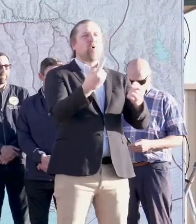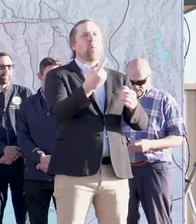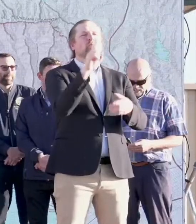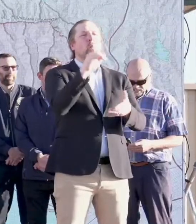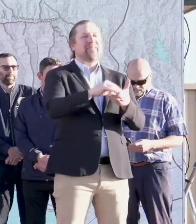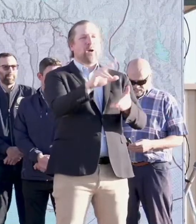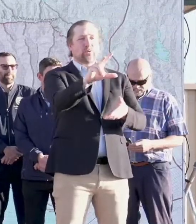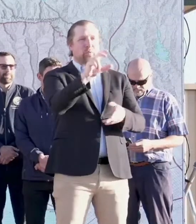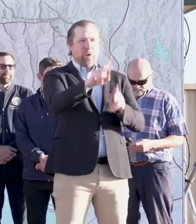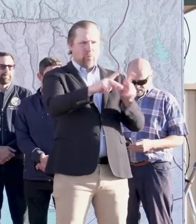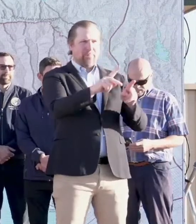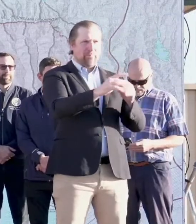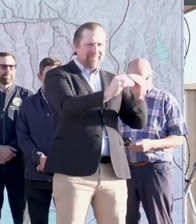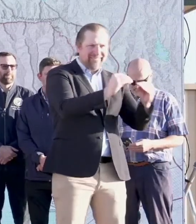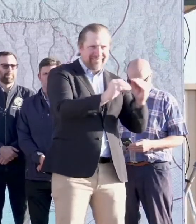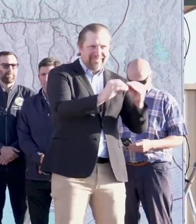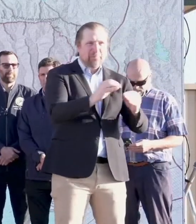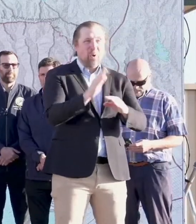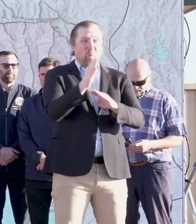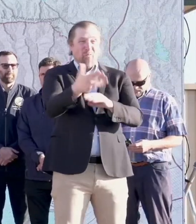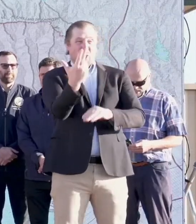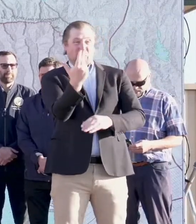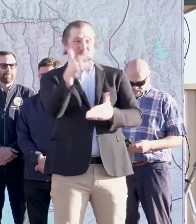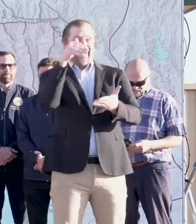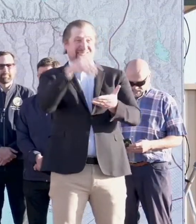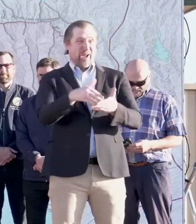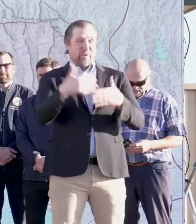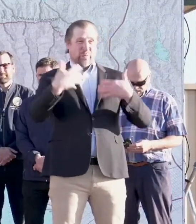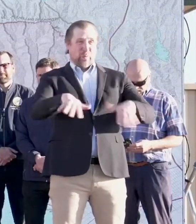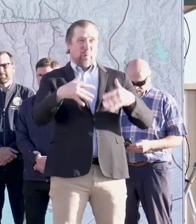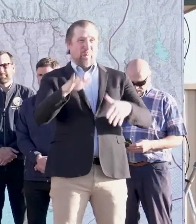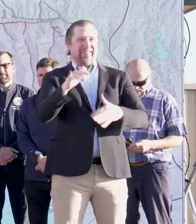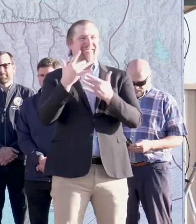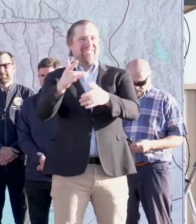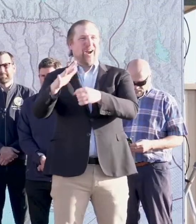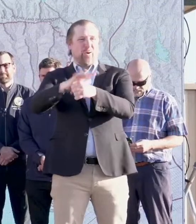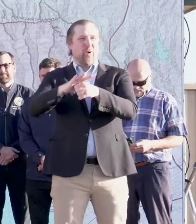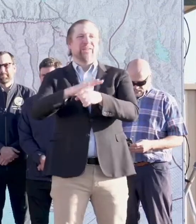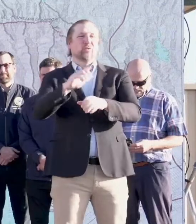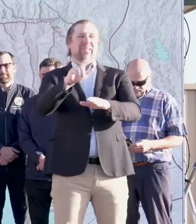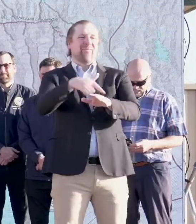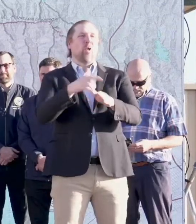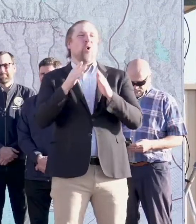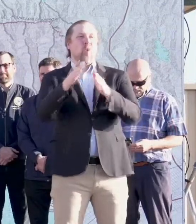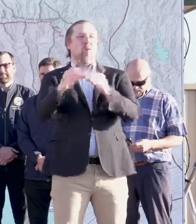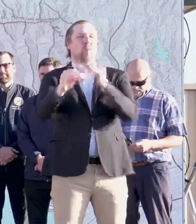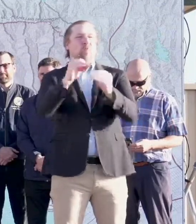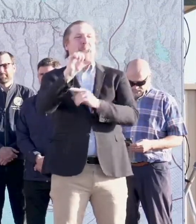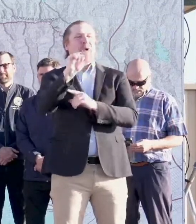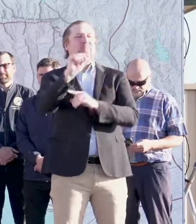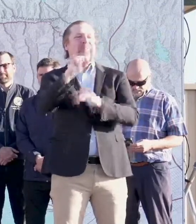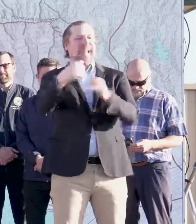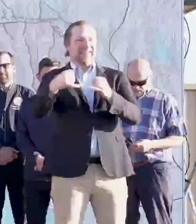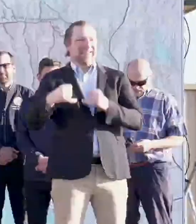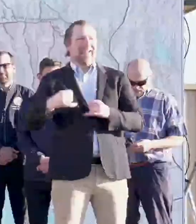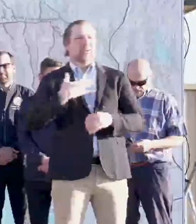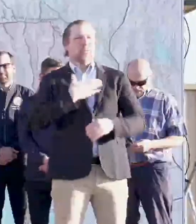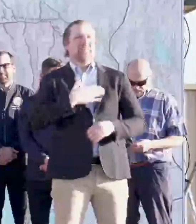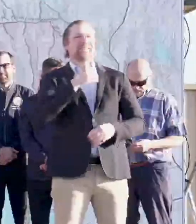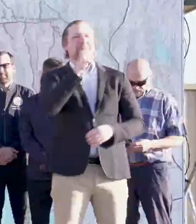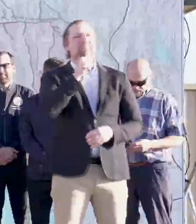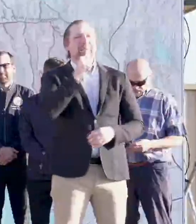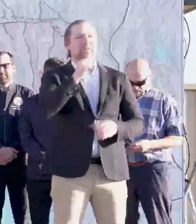customers, but they do have more than 13,000 within the fire-affected area, so they have a long ways to go. So please show some